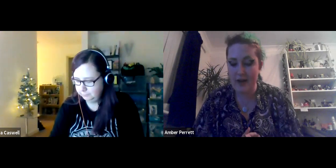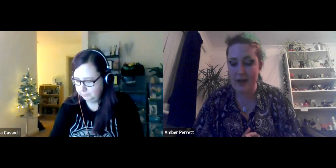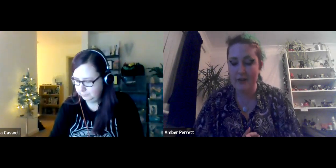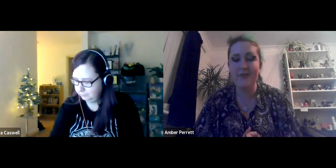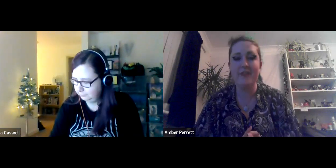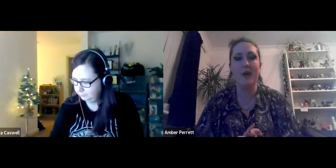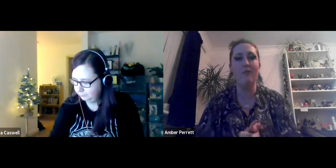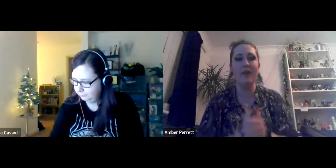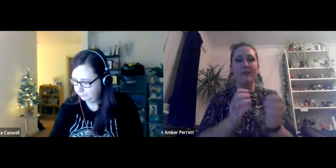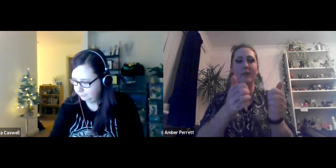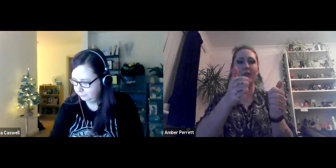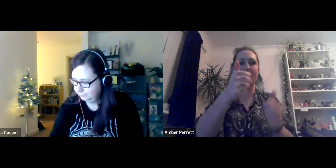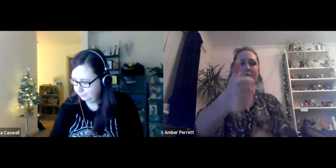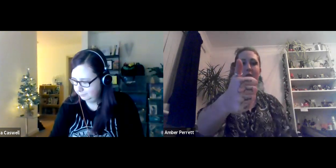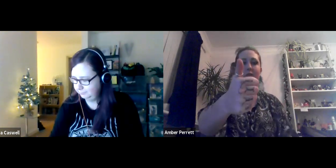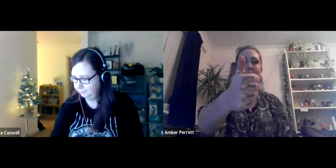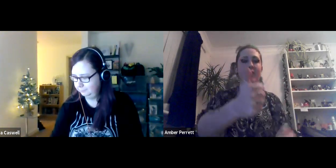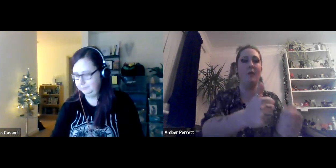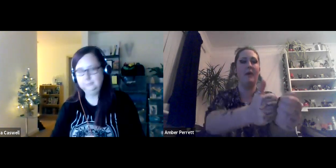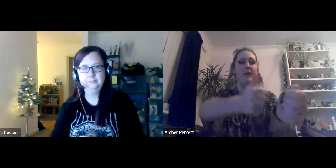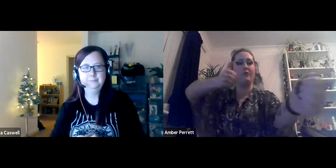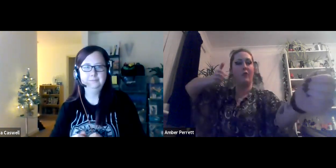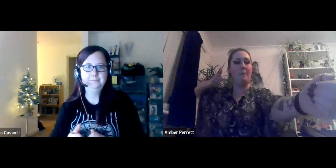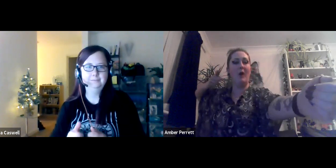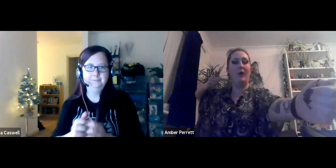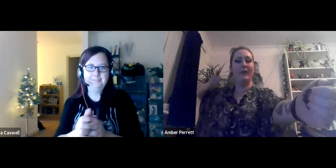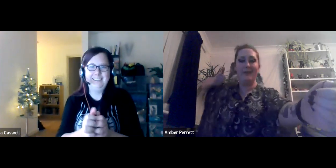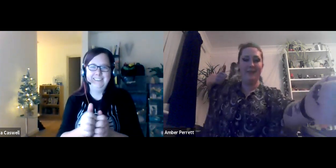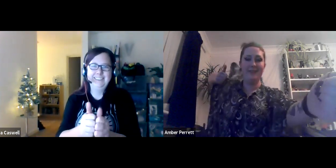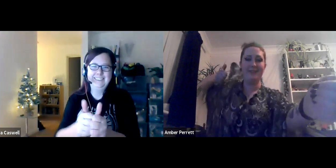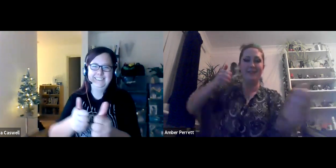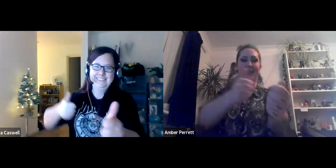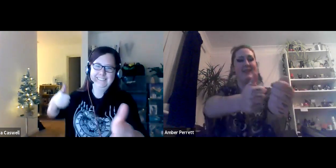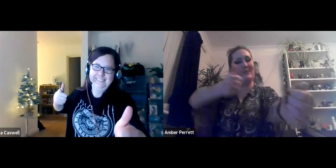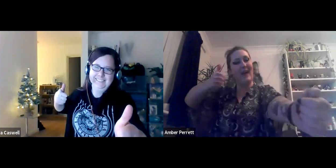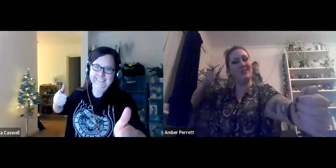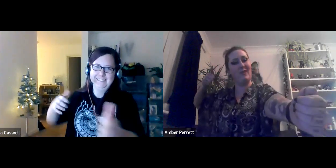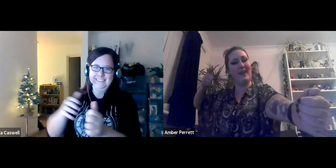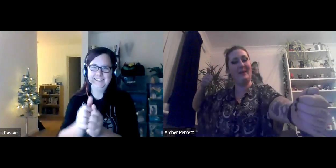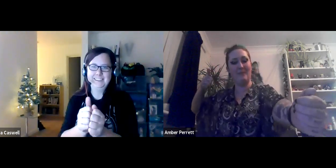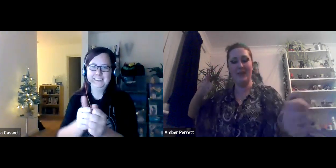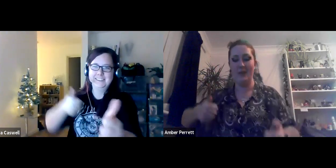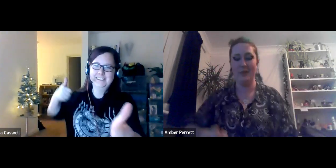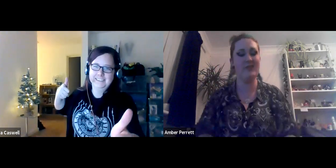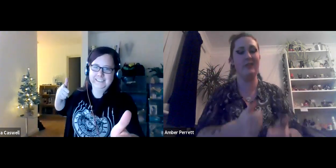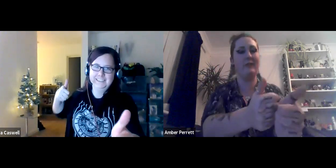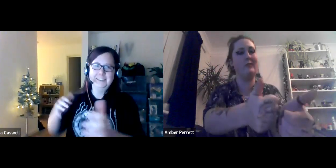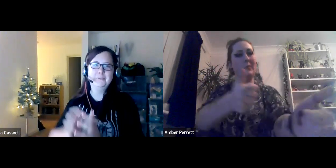Factory is, for some reason, you do a thumbs up and you draw a bow. So that's factory, which just looks super